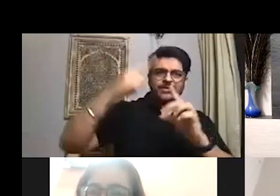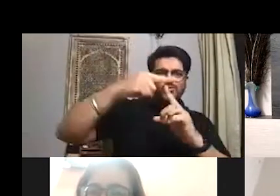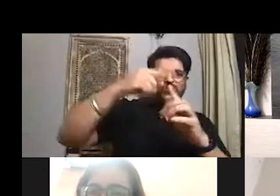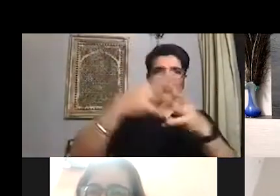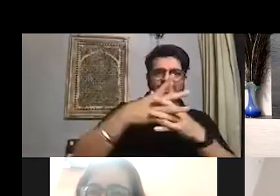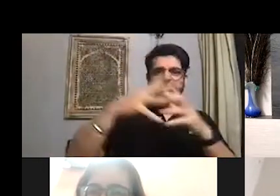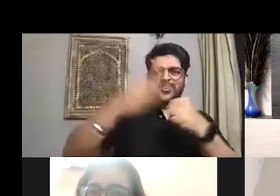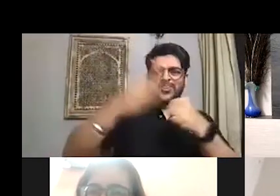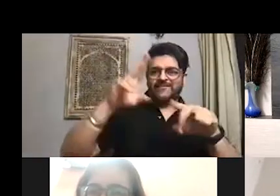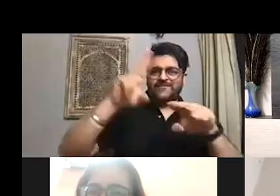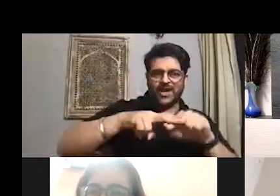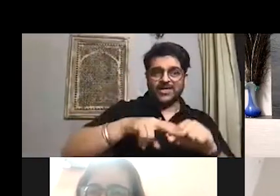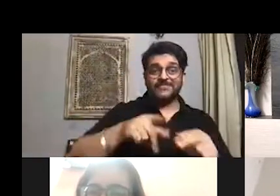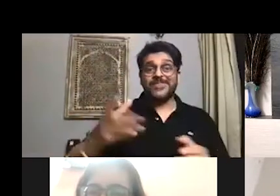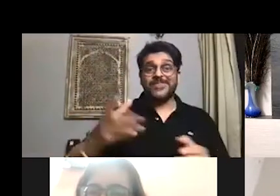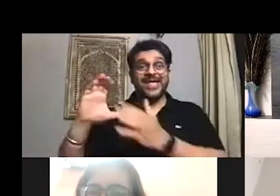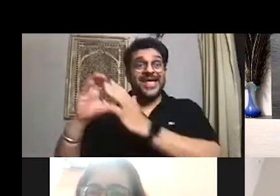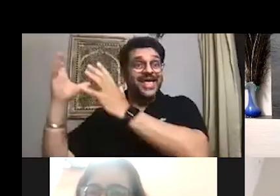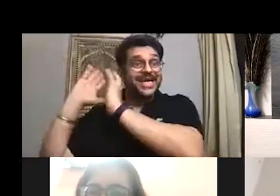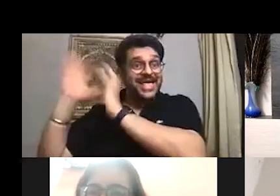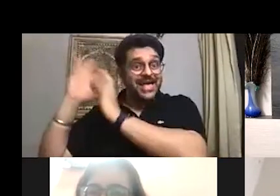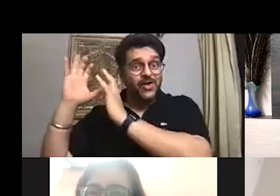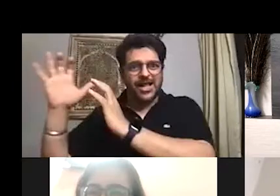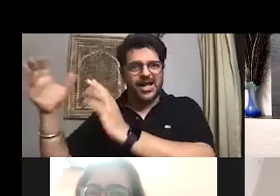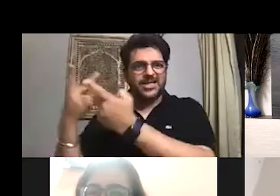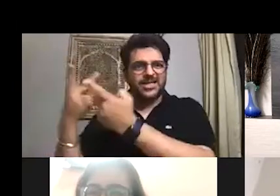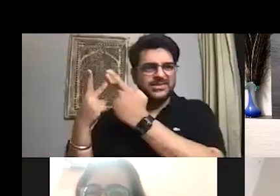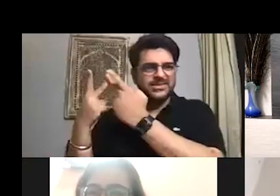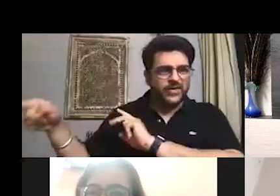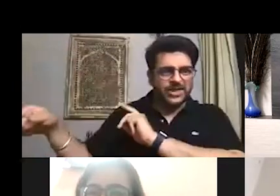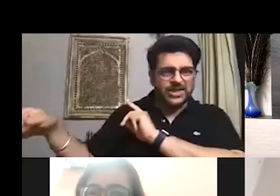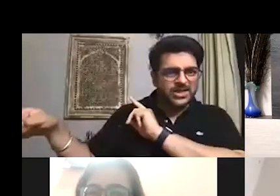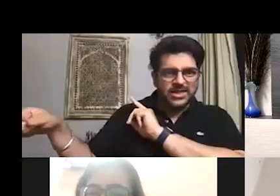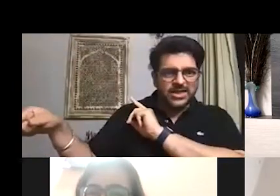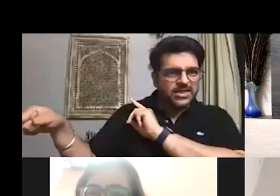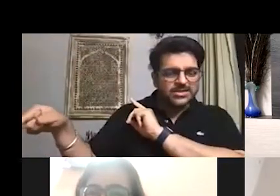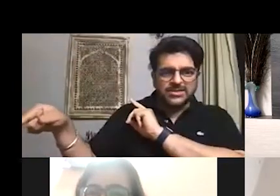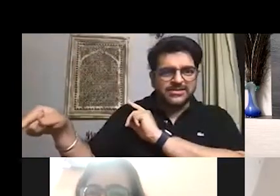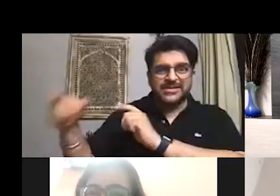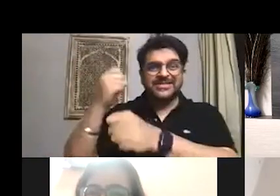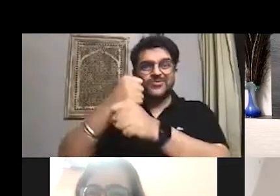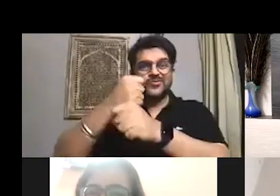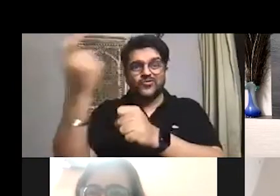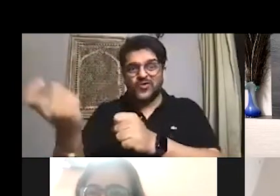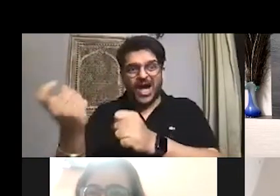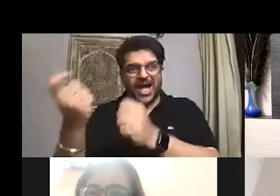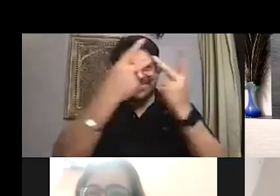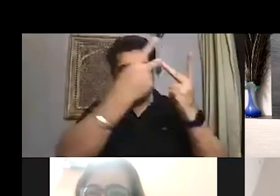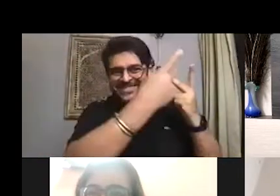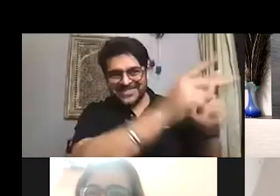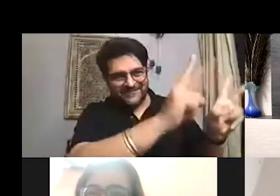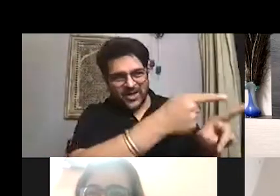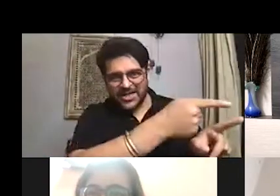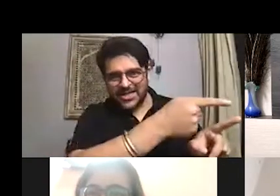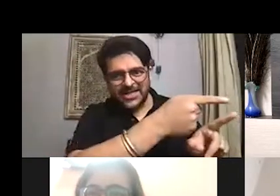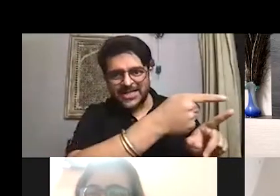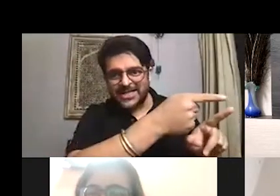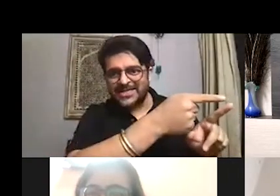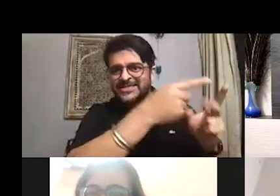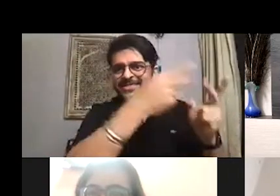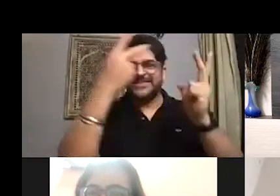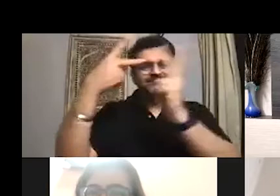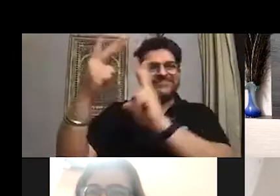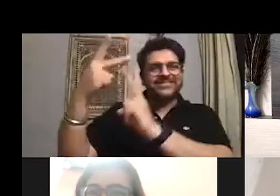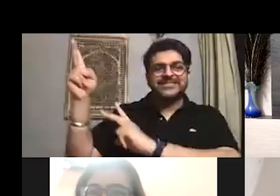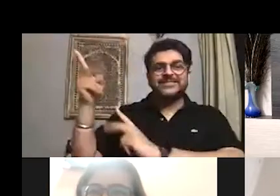it's different. Everybody says Monday, Tuesday, Wednesday, Thursday. But in Kerala, it's different. That's not how they sign. In Gujarat, that's